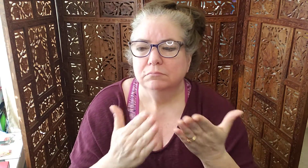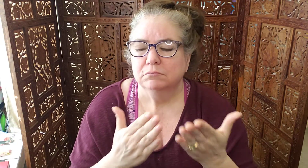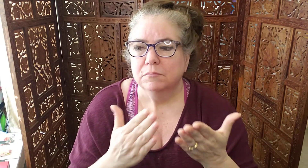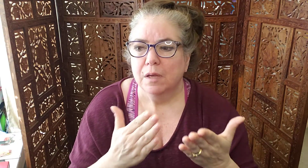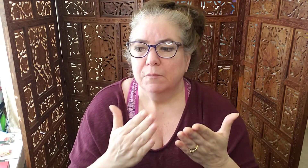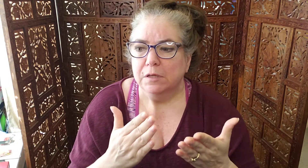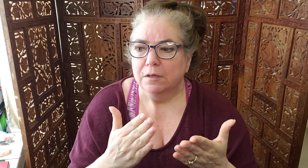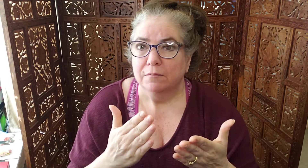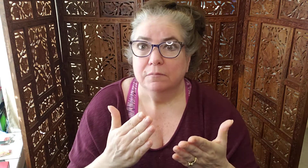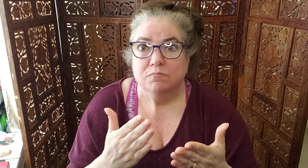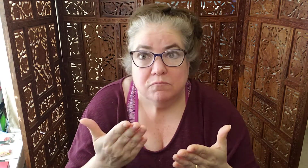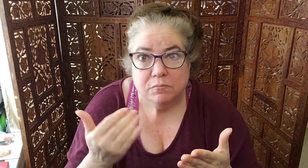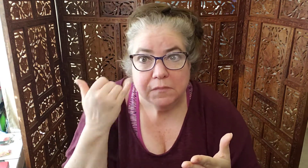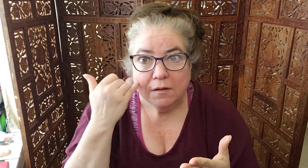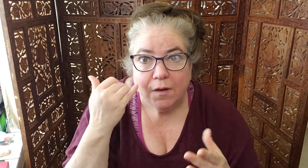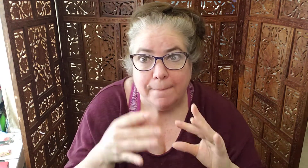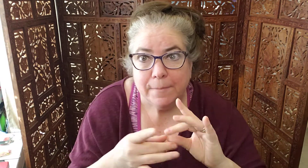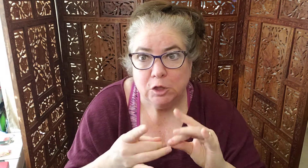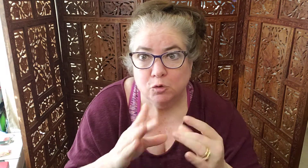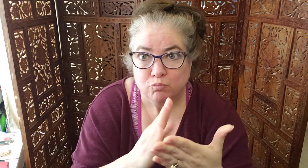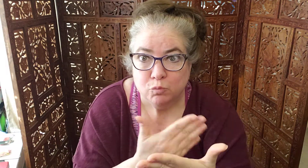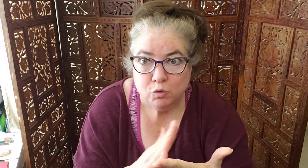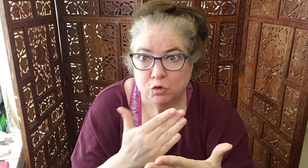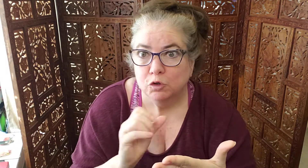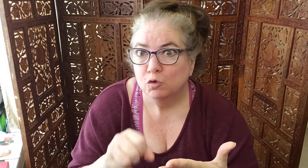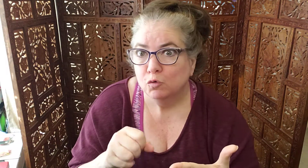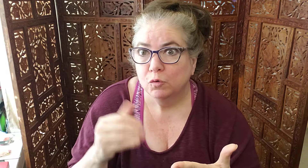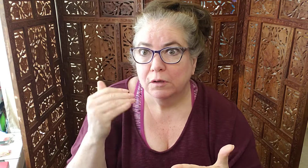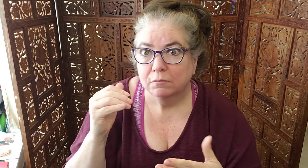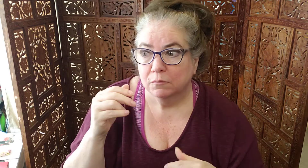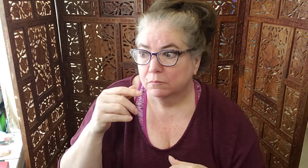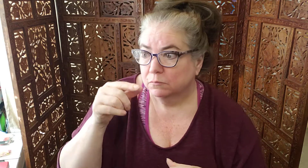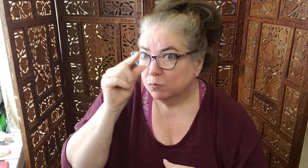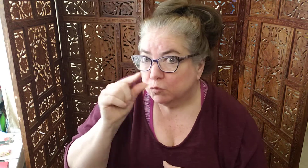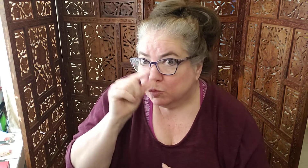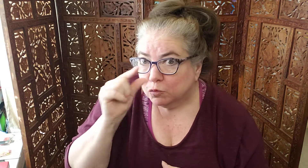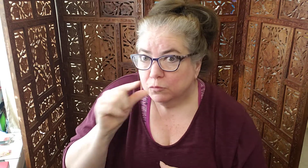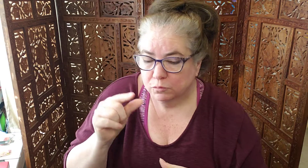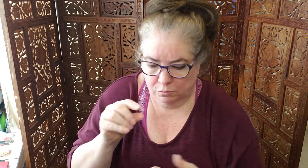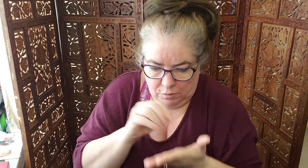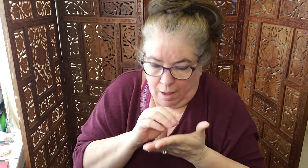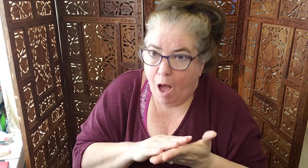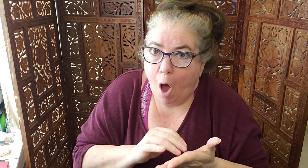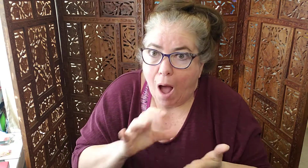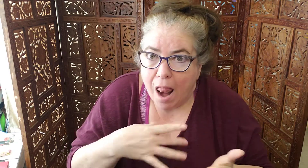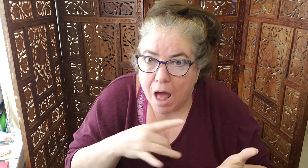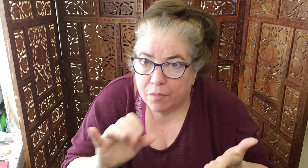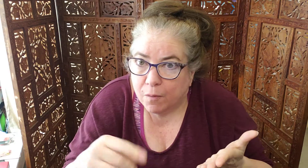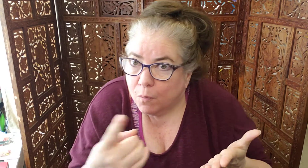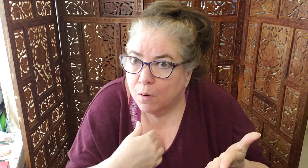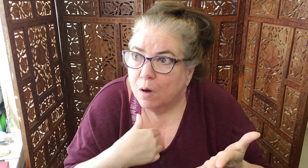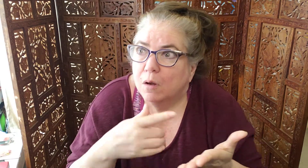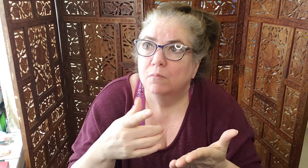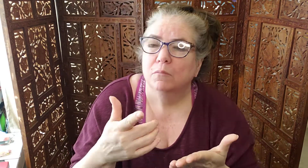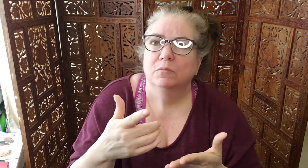music mentioned or the musical, the composers or stars. I may mention something that sparks you